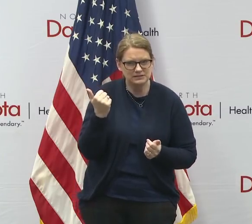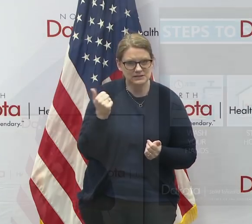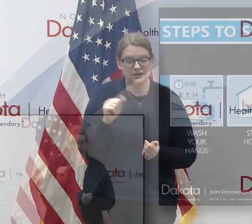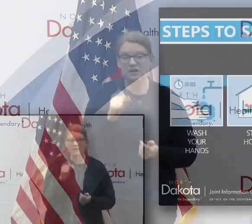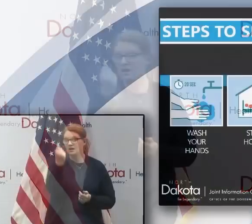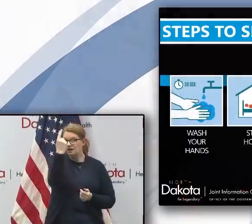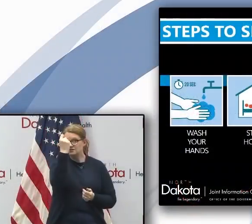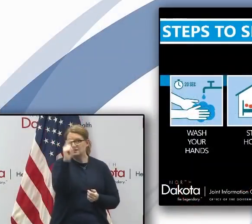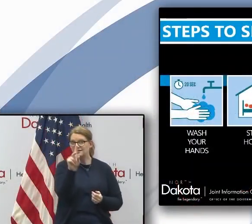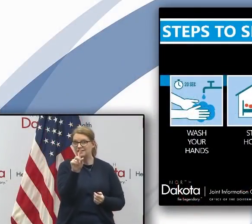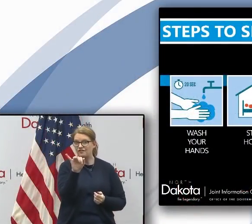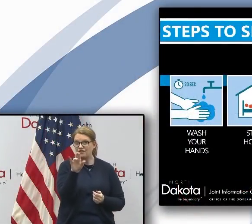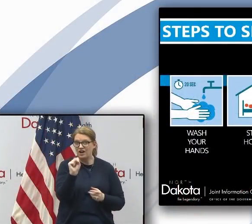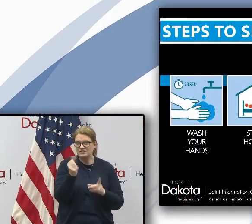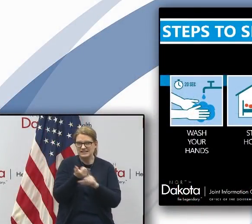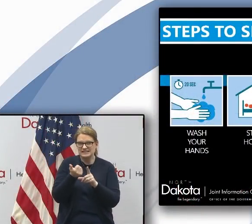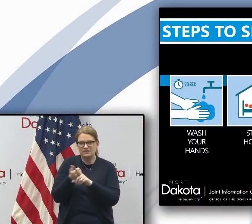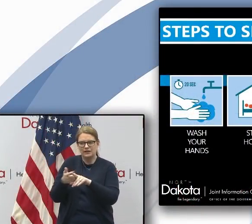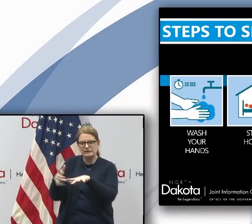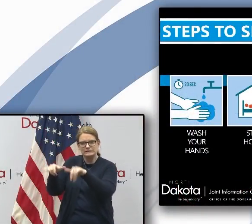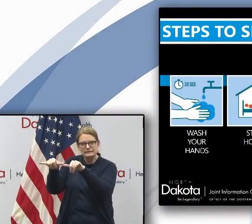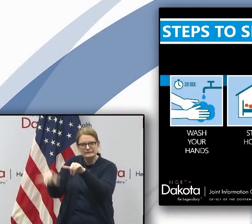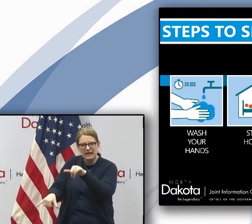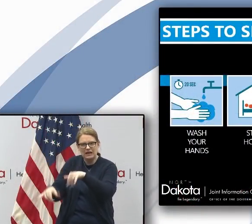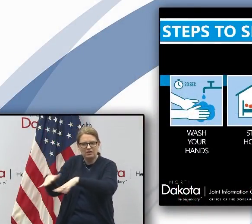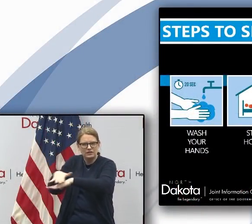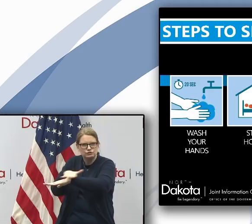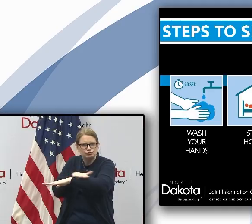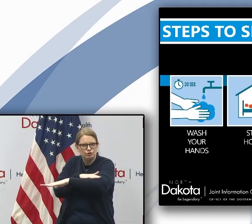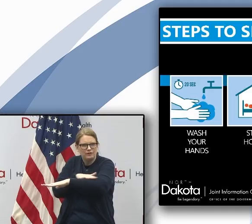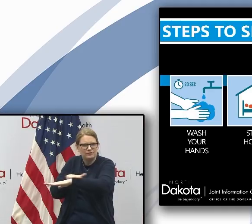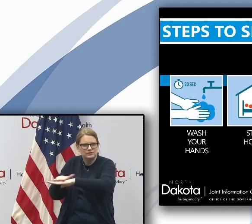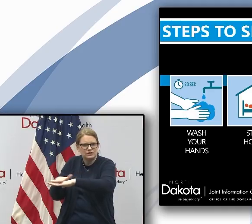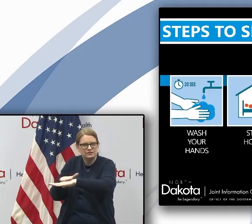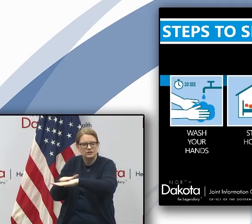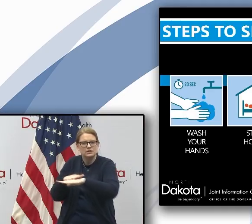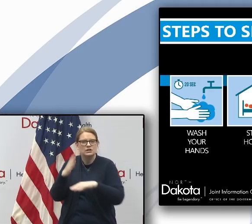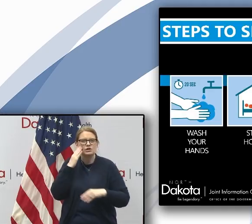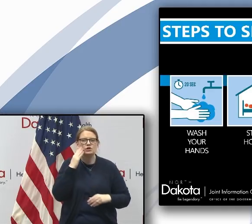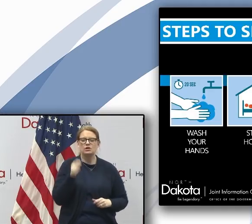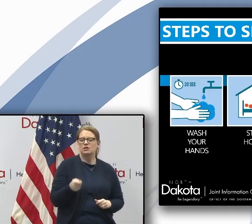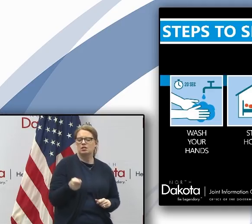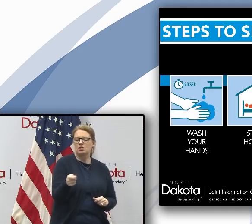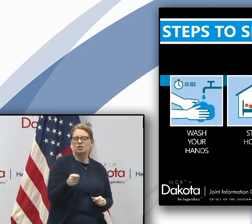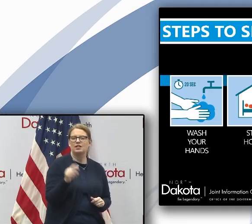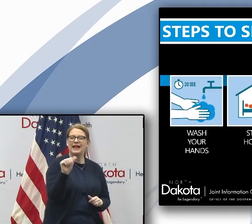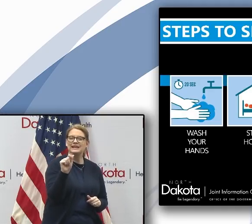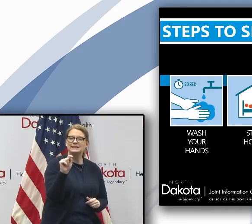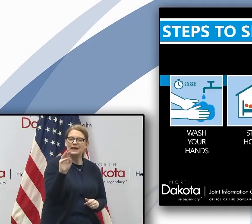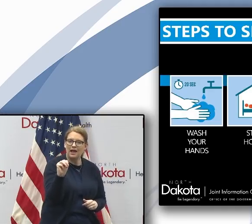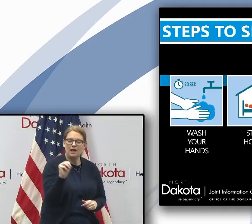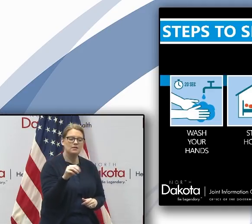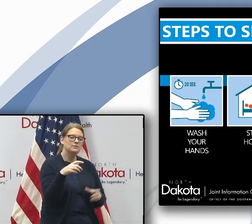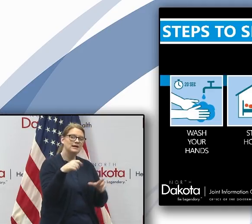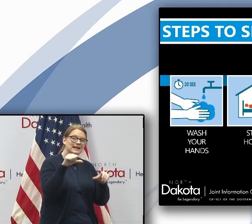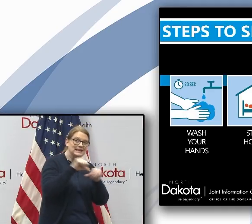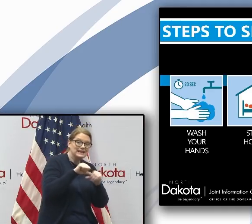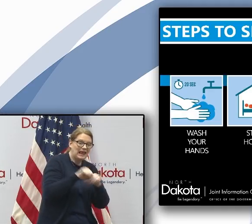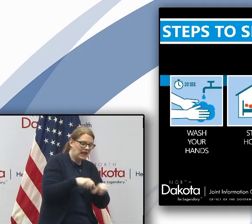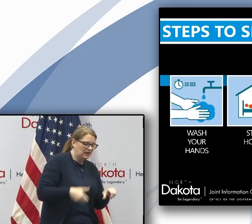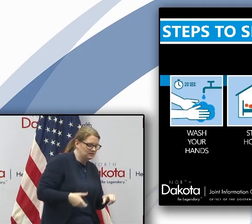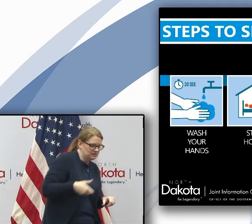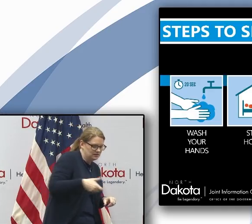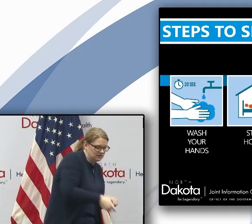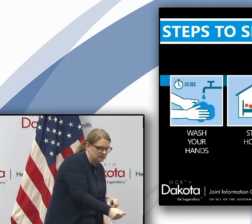can be transferred and left on surfaces. So if you're touching an ATM machine, filling up with gas, touching a doorknob